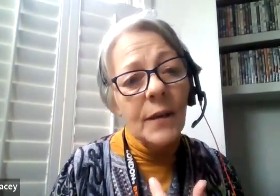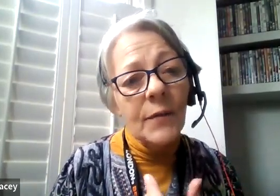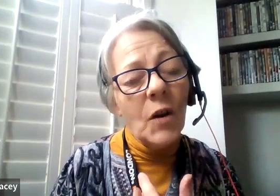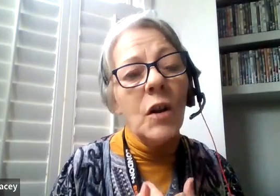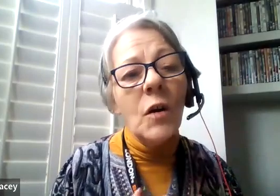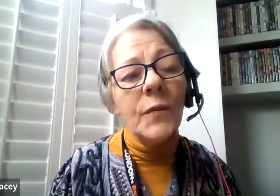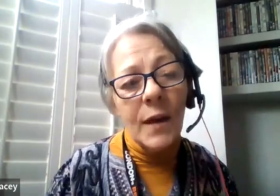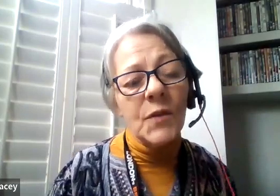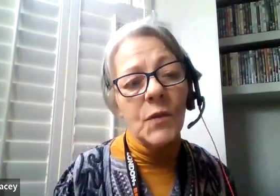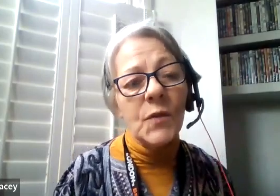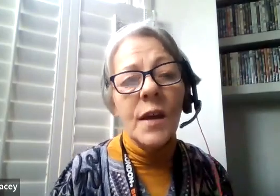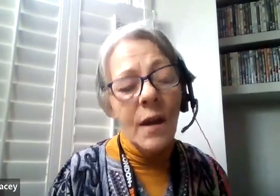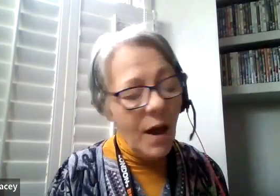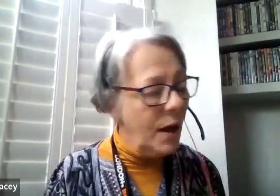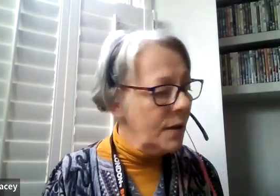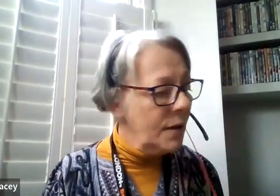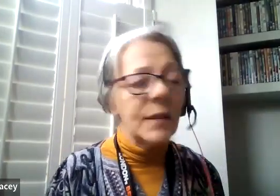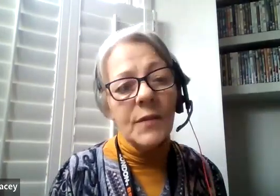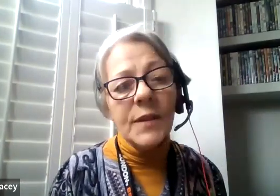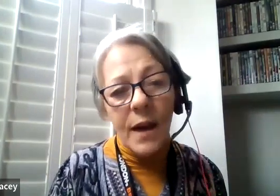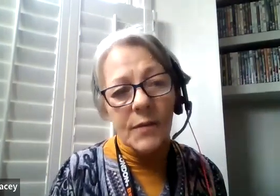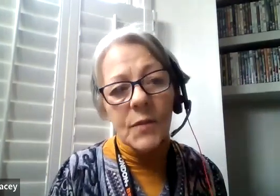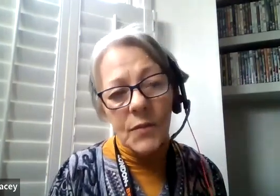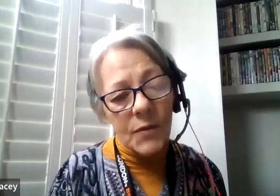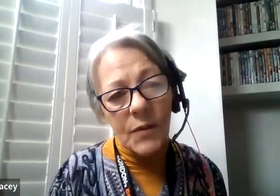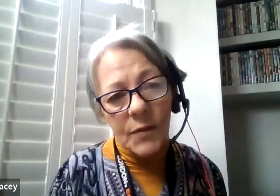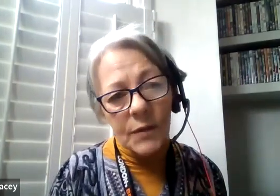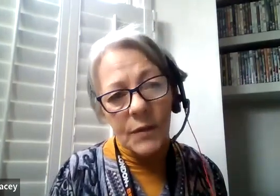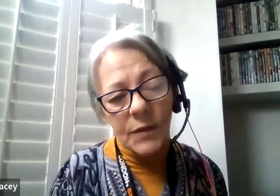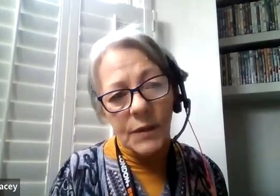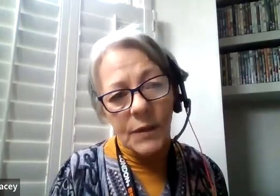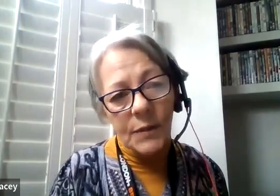is for a lot of councils and county councils.